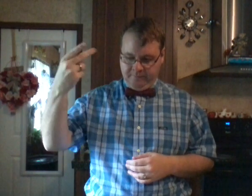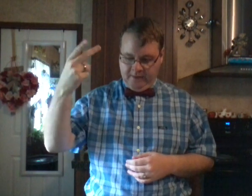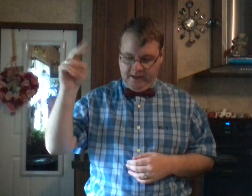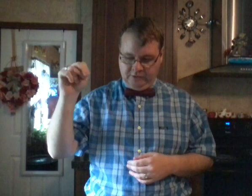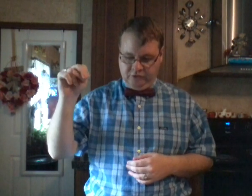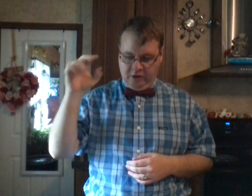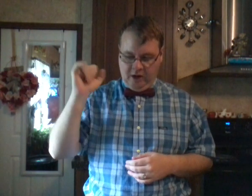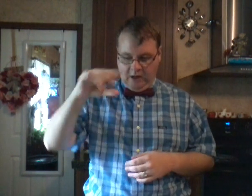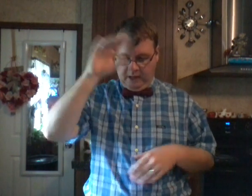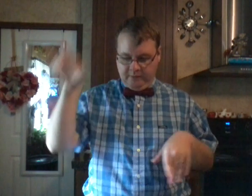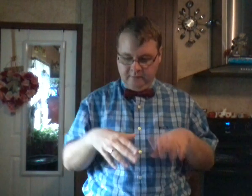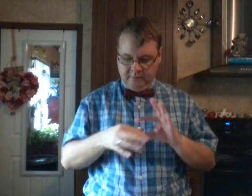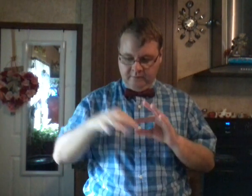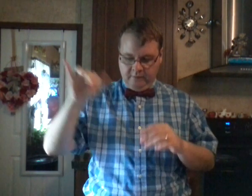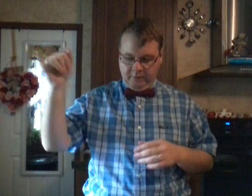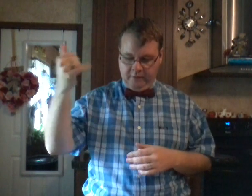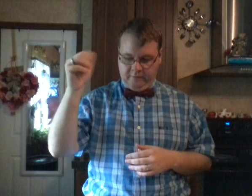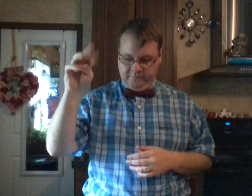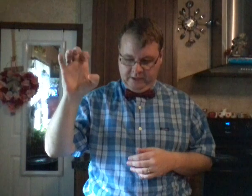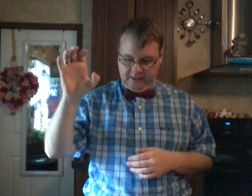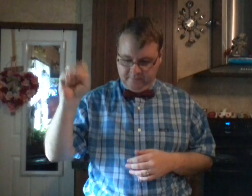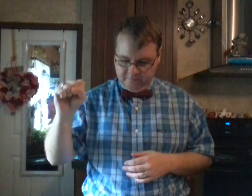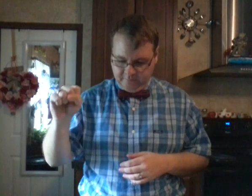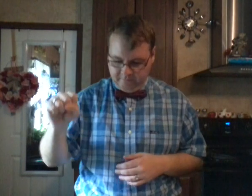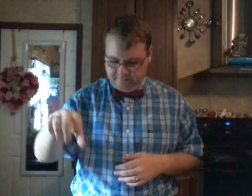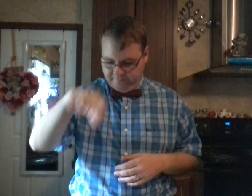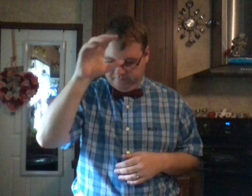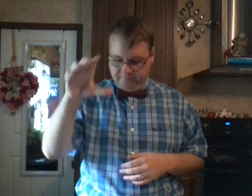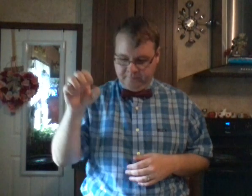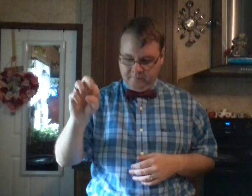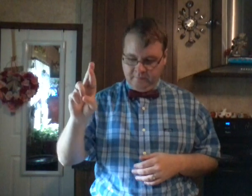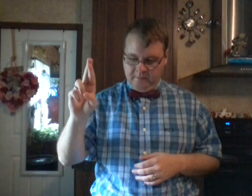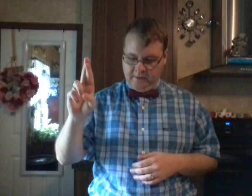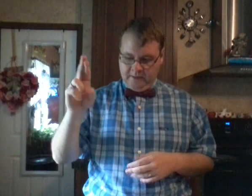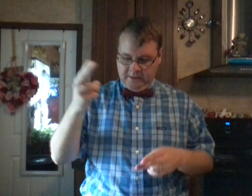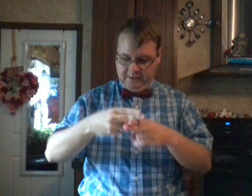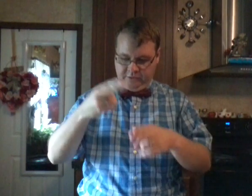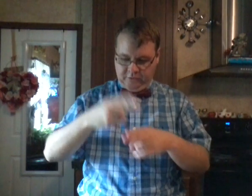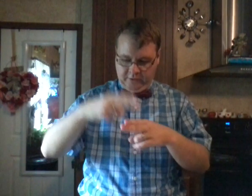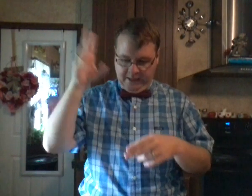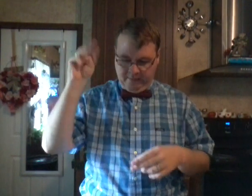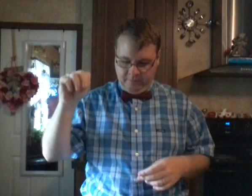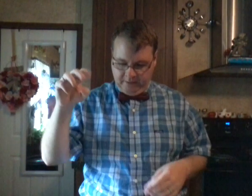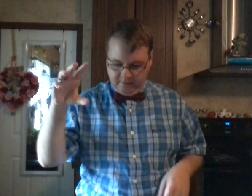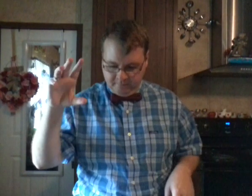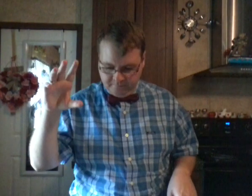and John, the brother of James. He surnamed them